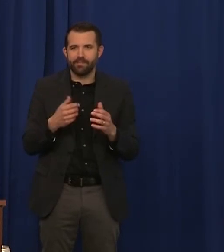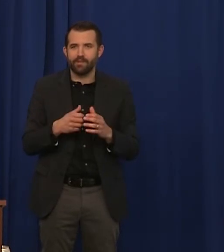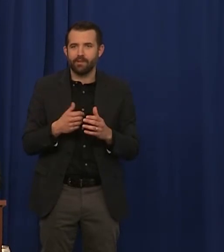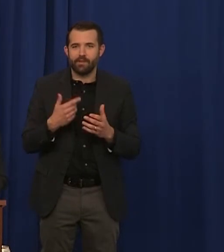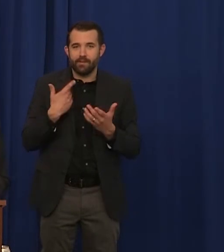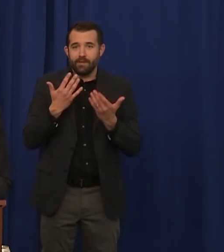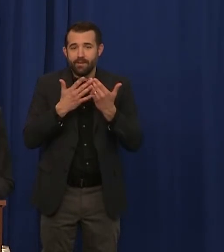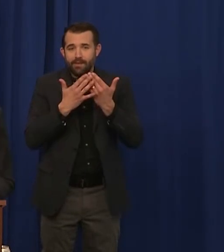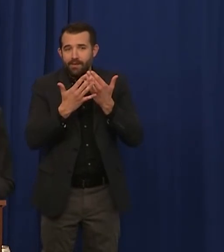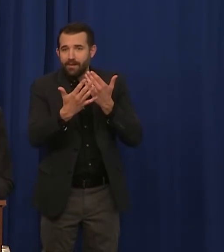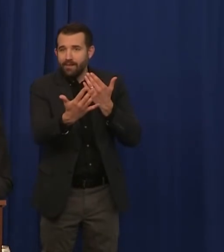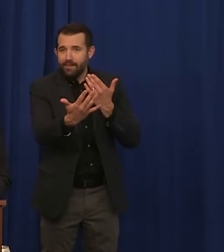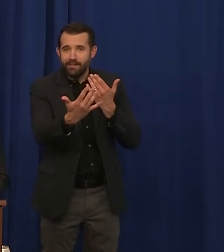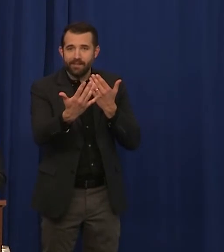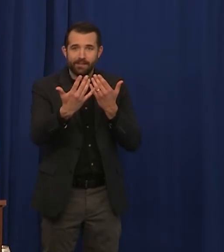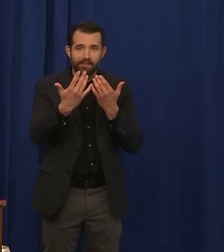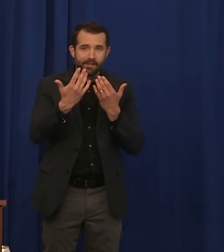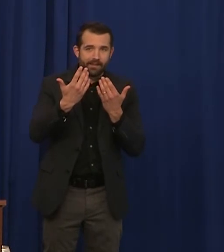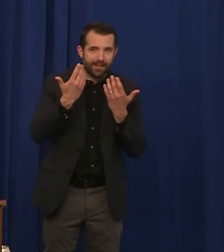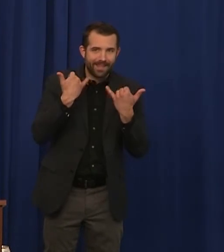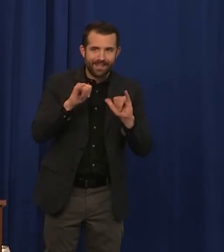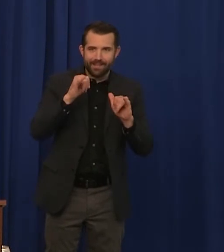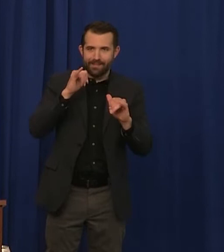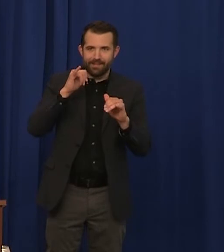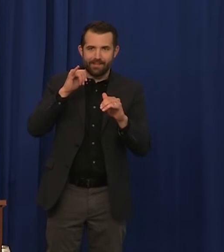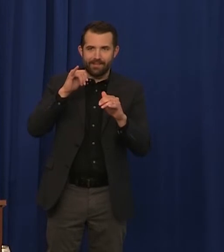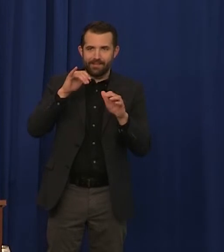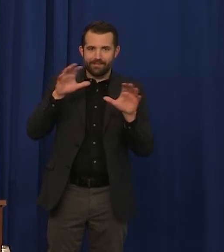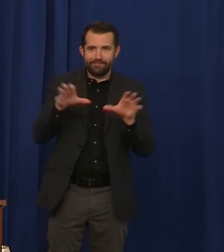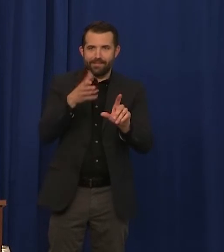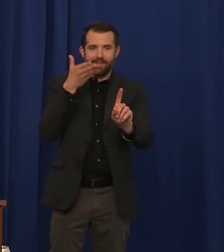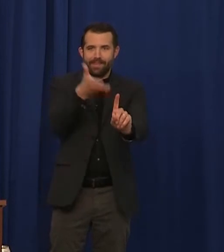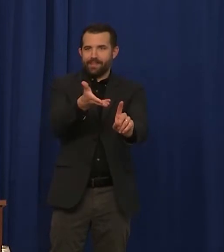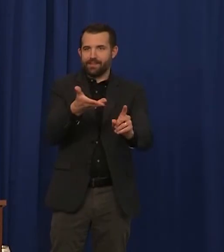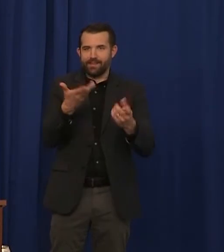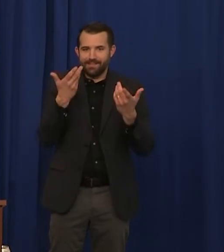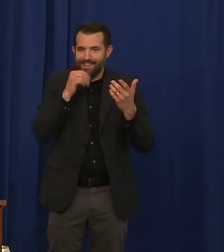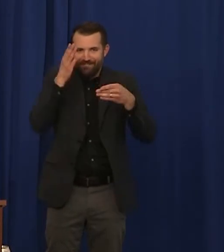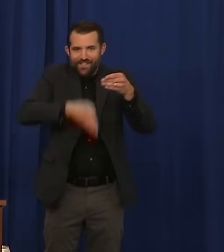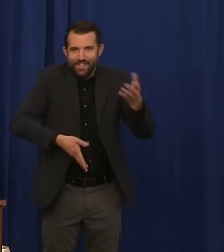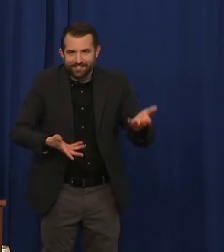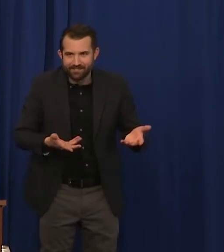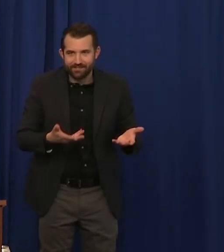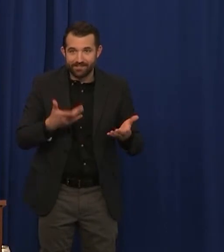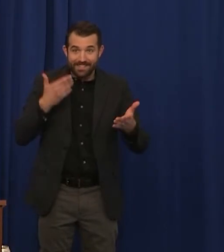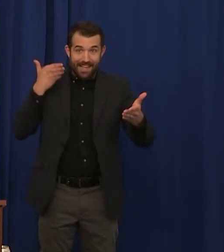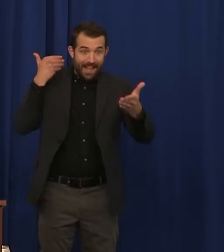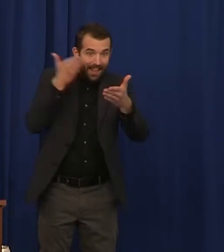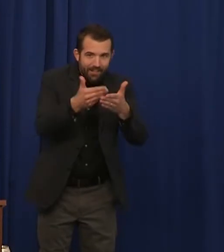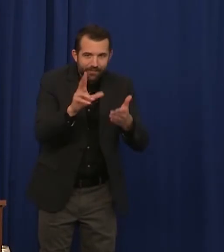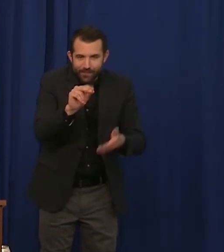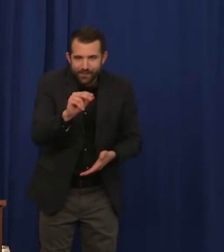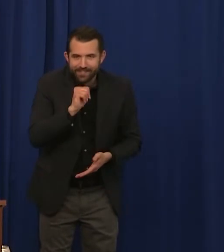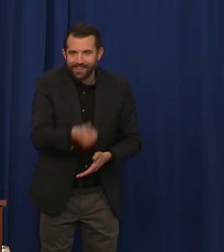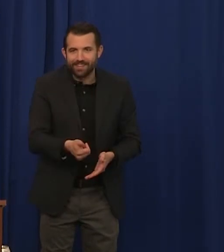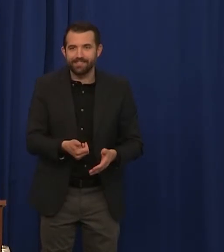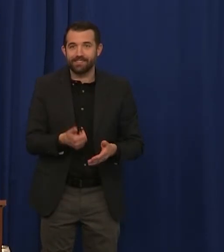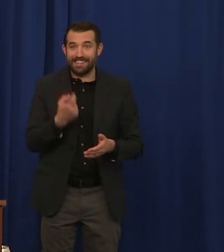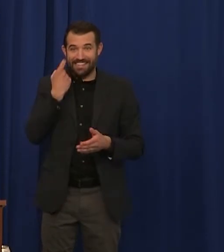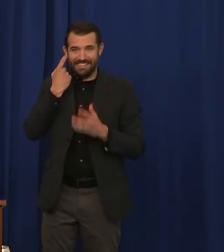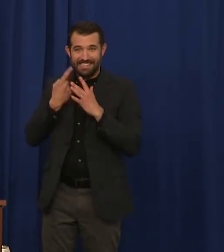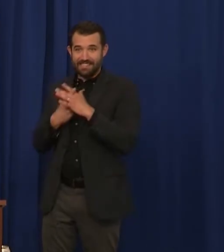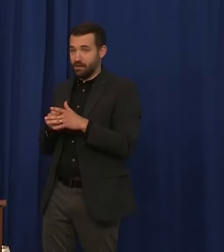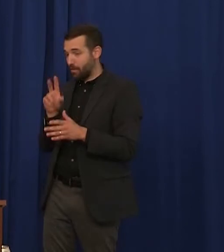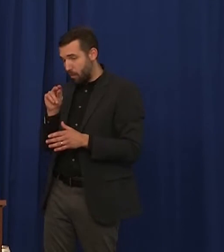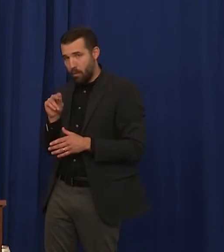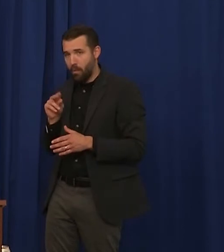What I will say in connection with that is that there are a lot of folks out there who are making predictions about when this will be over. And one of the